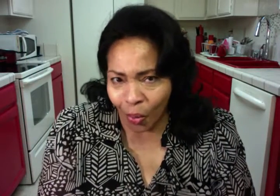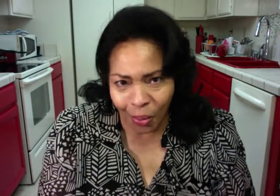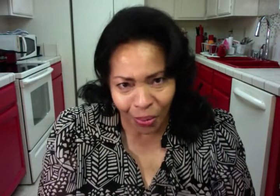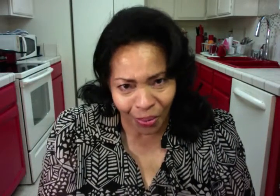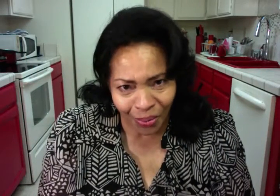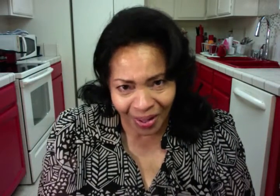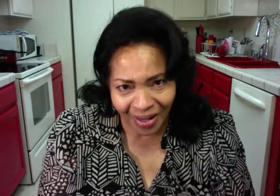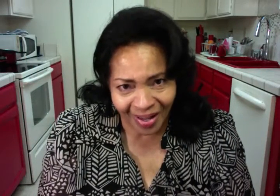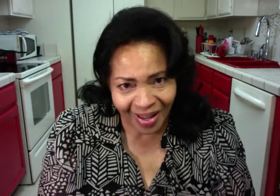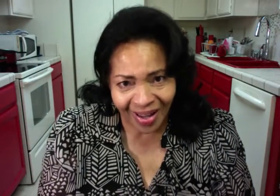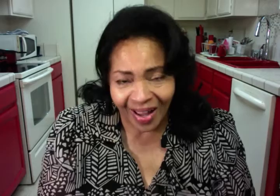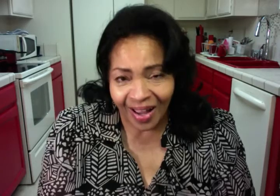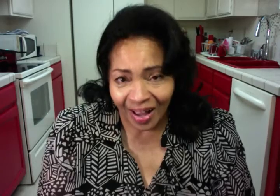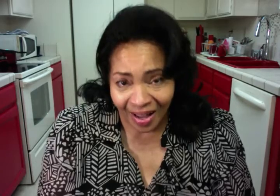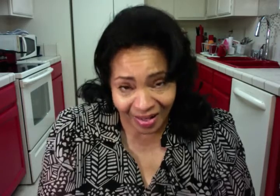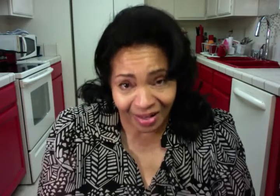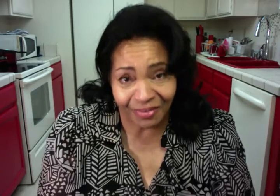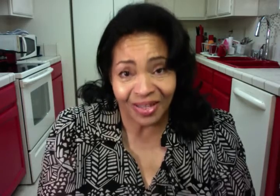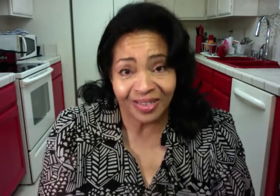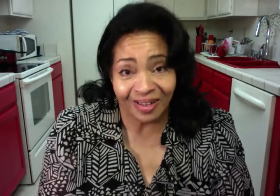love this song